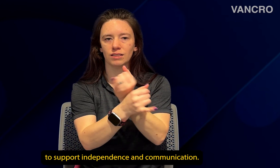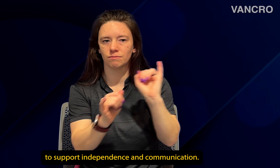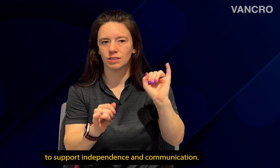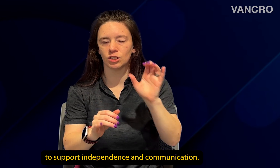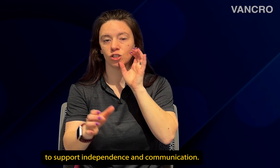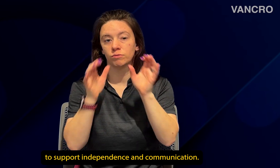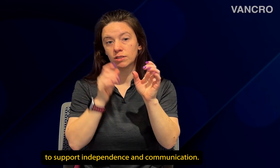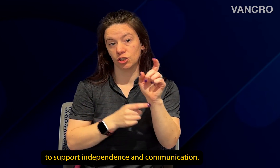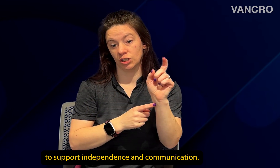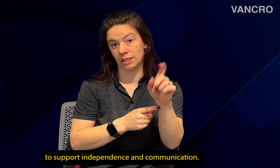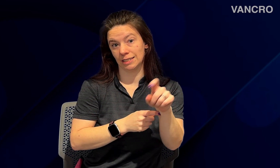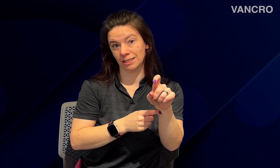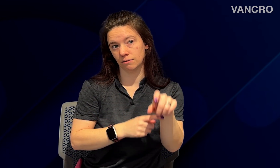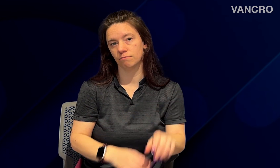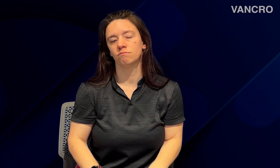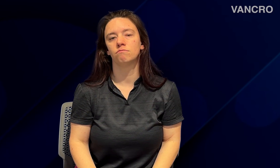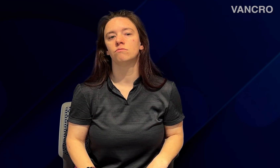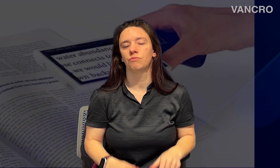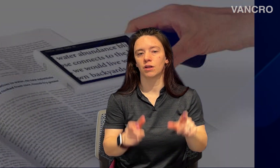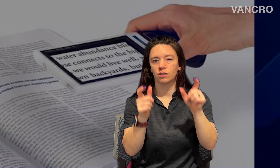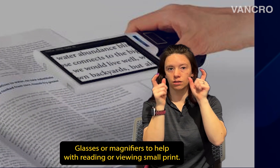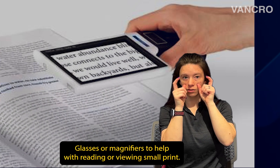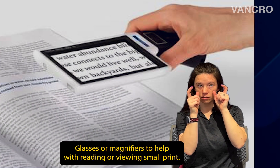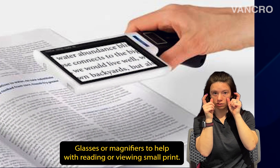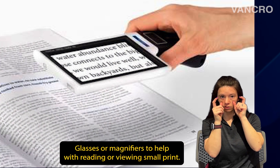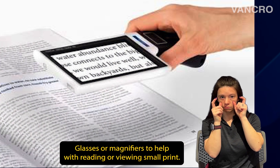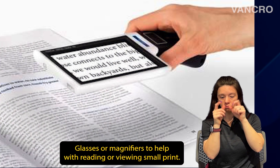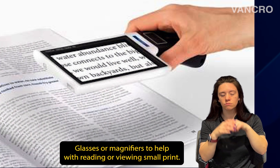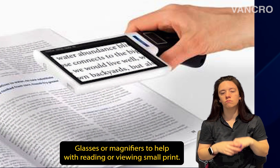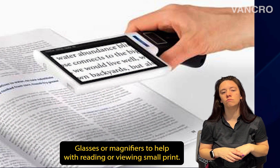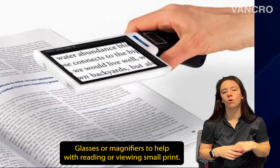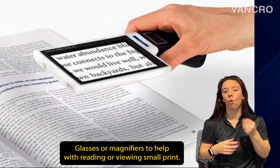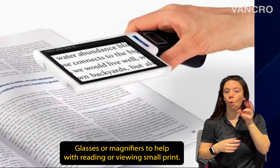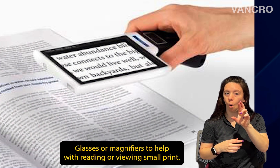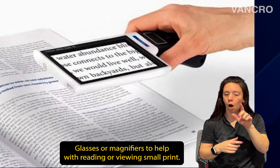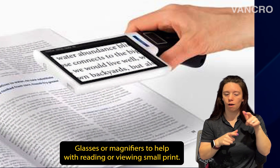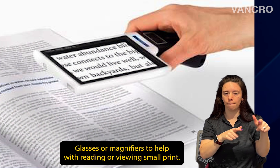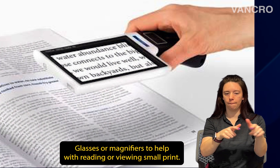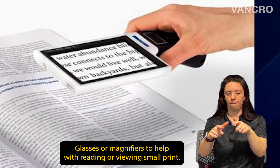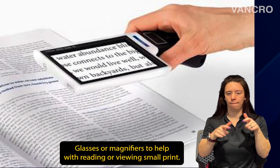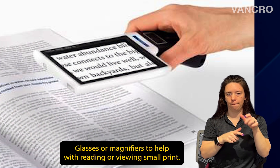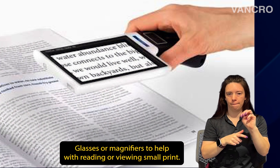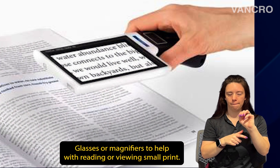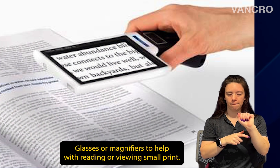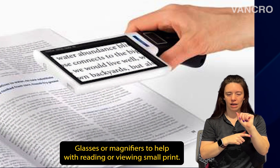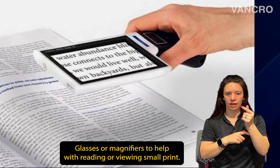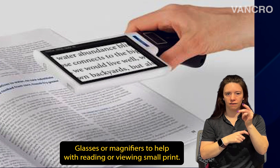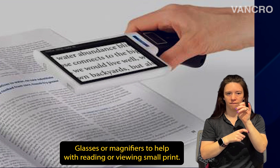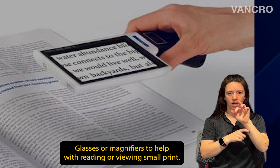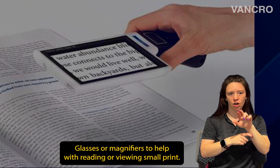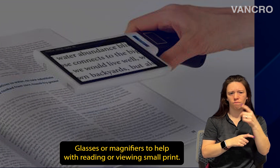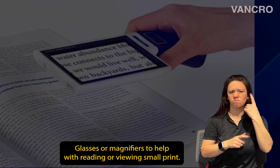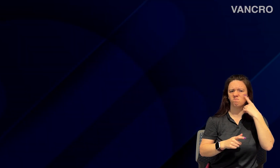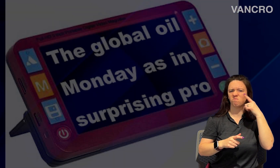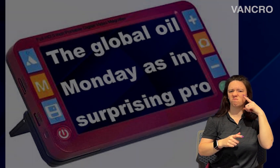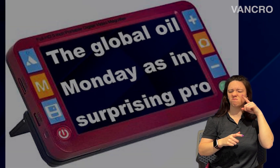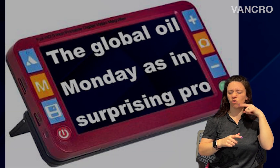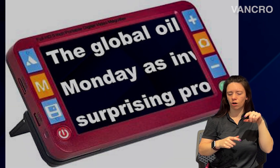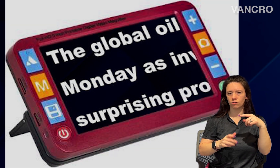and communication. Glasses or magnifiers to help with reading or viewing small print.